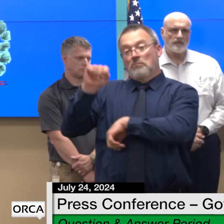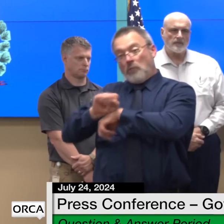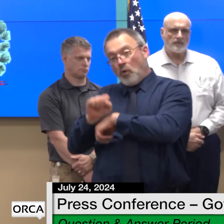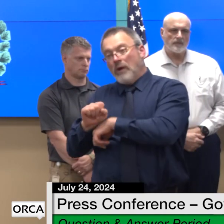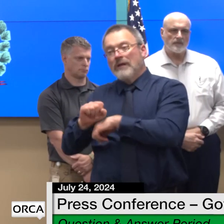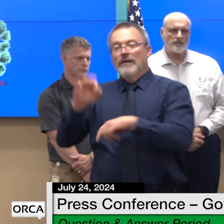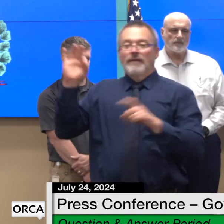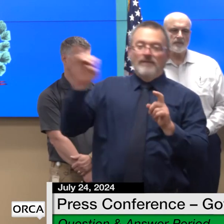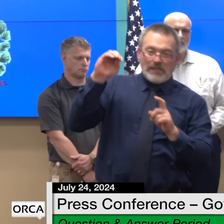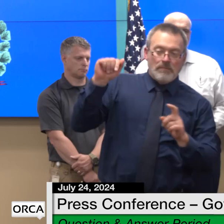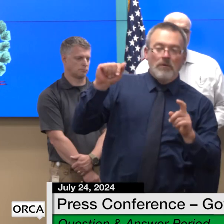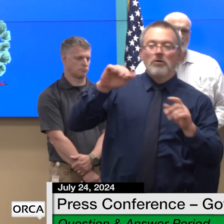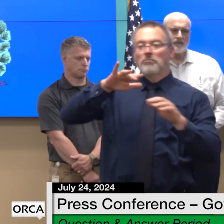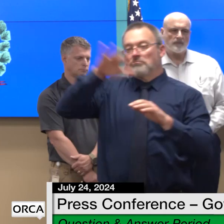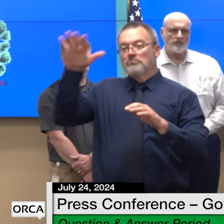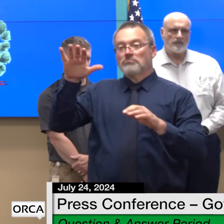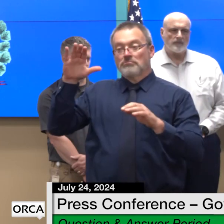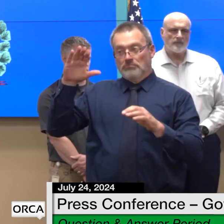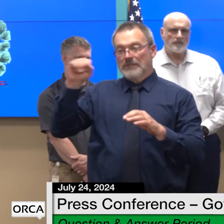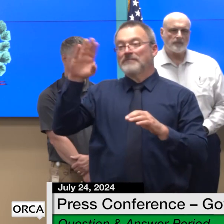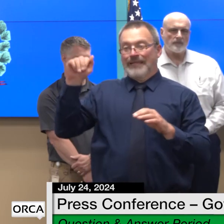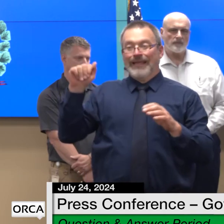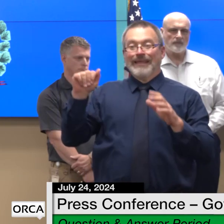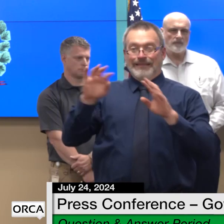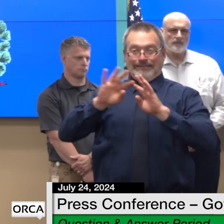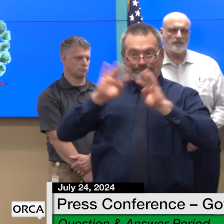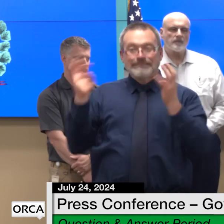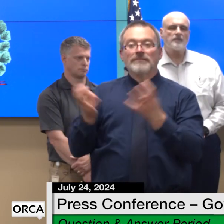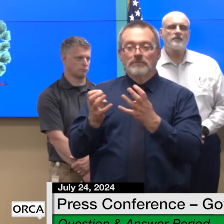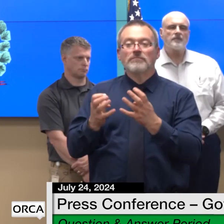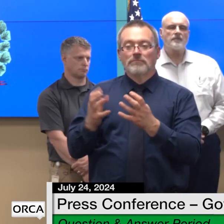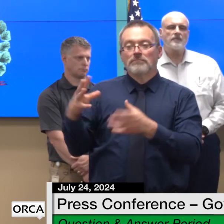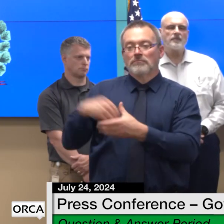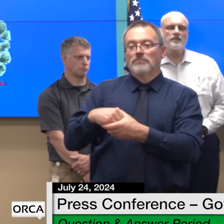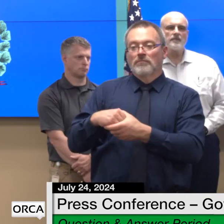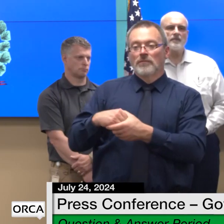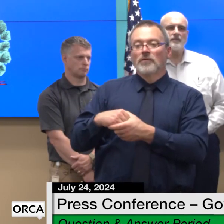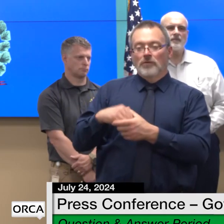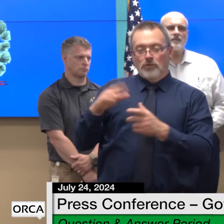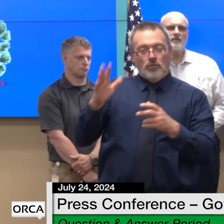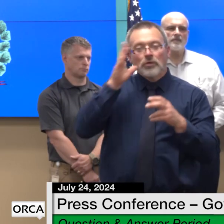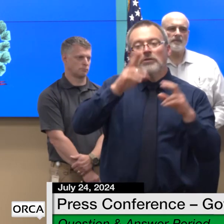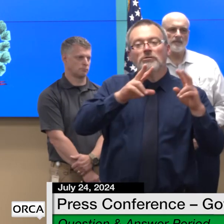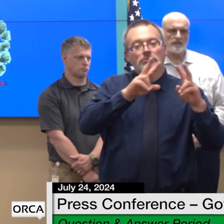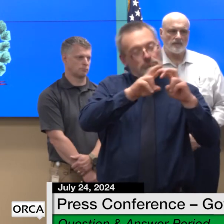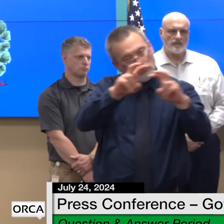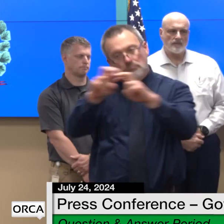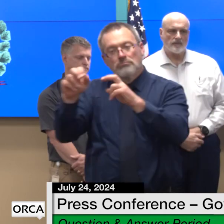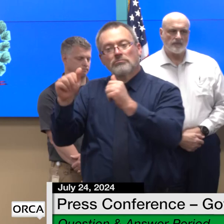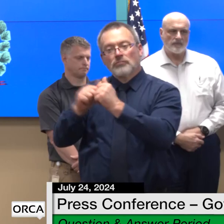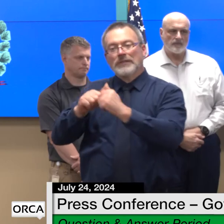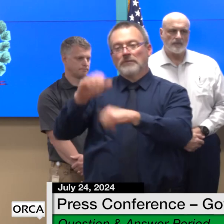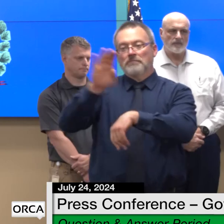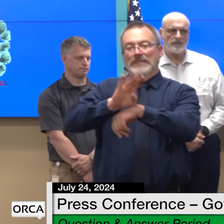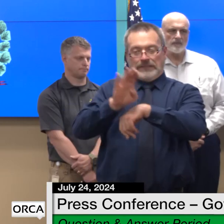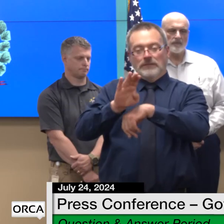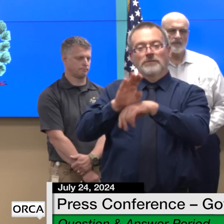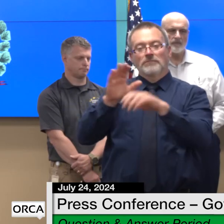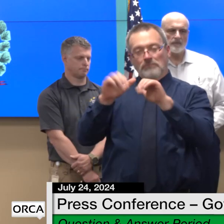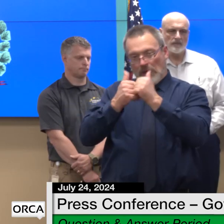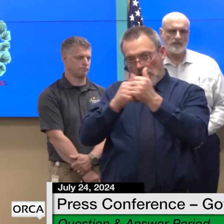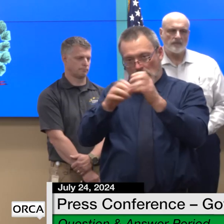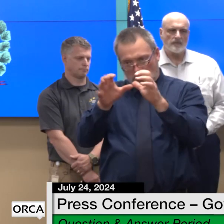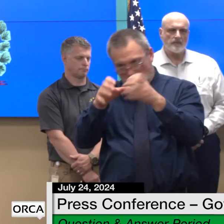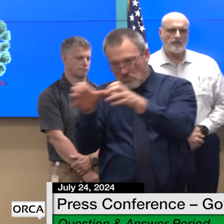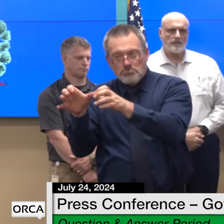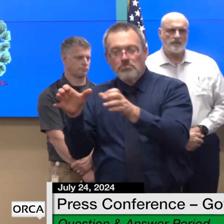reps, and an SBA rep doing the assessments as they go through the communities. They're broken into three teams, and they're here all